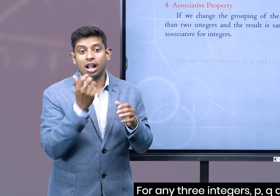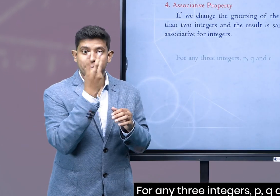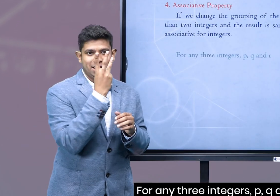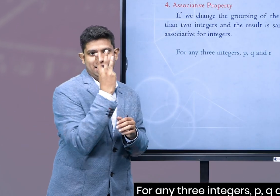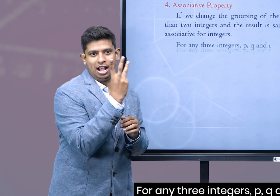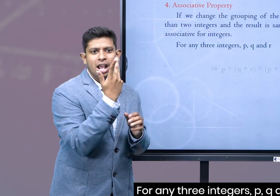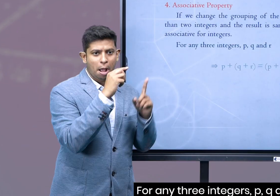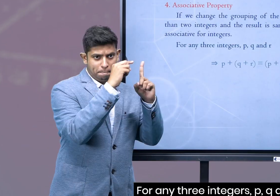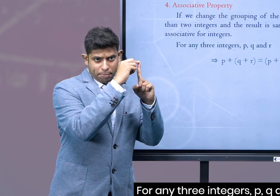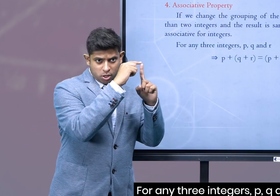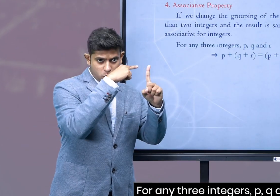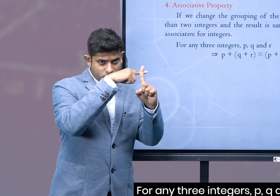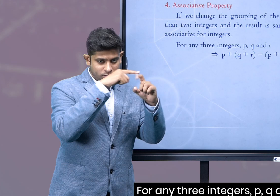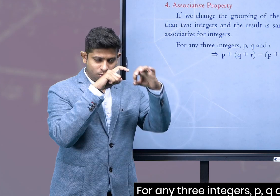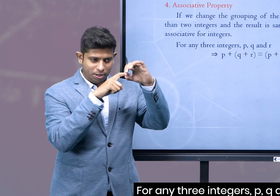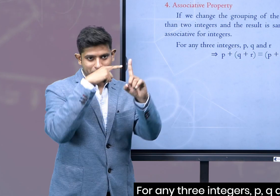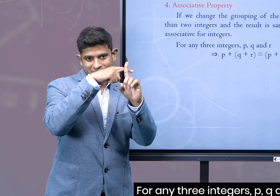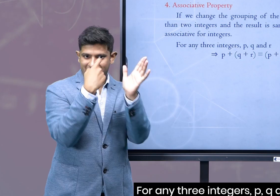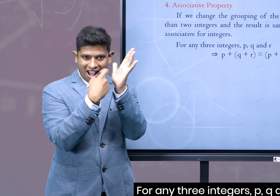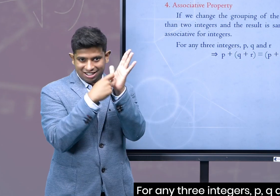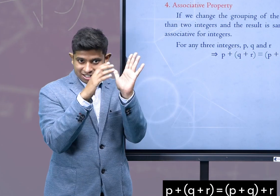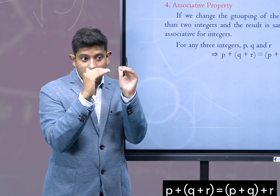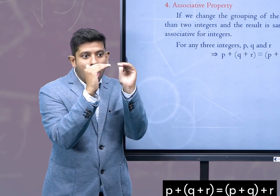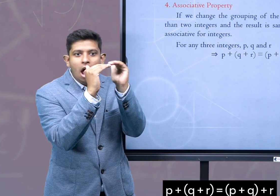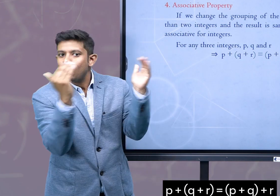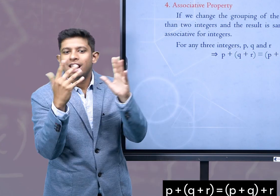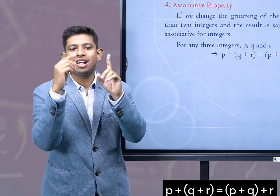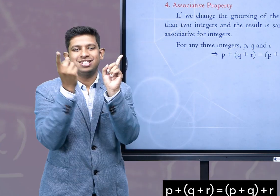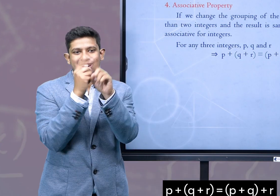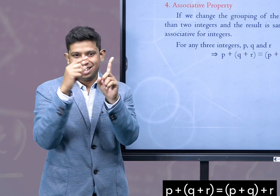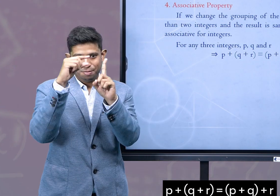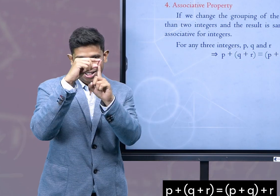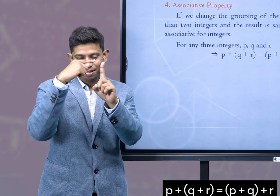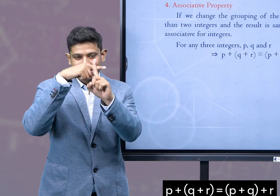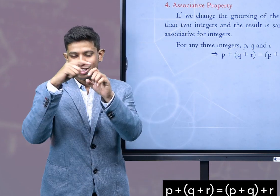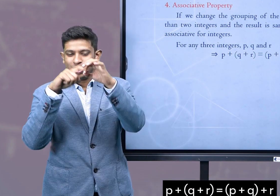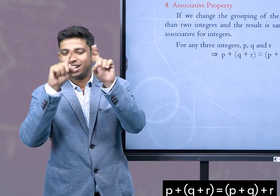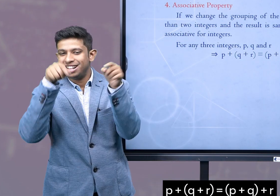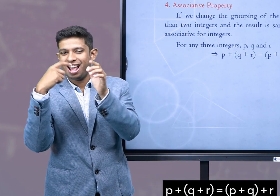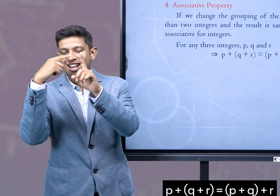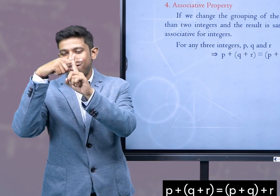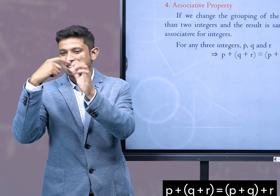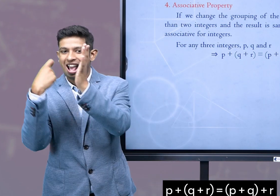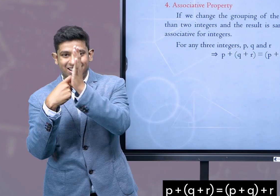three integers p, q and r, p plus of q plus r is equal to p plus q plus